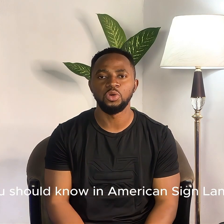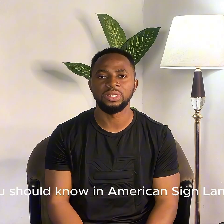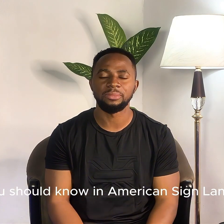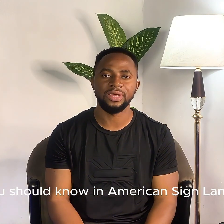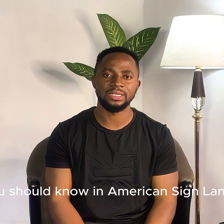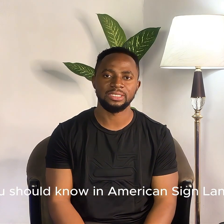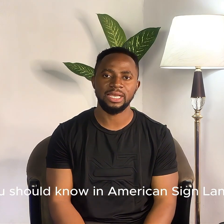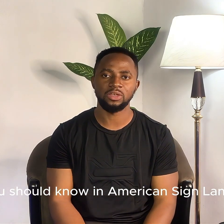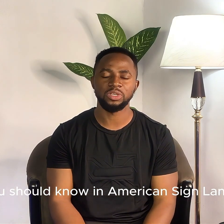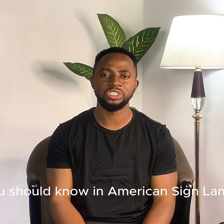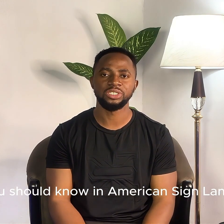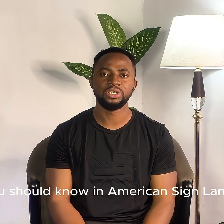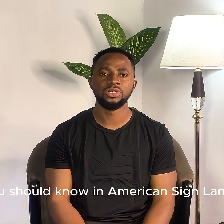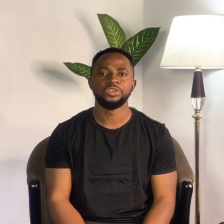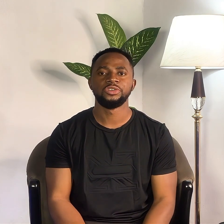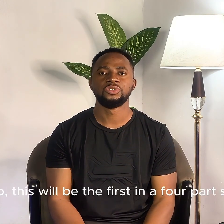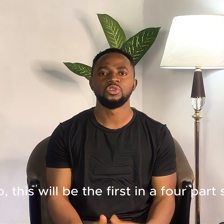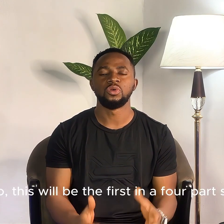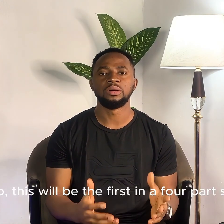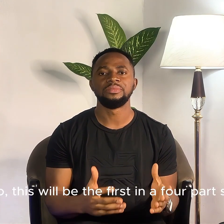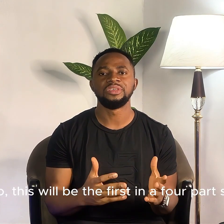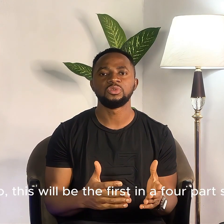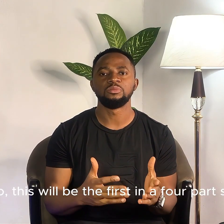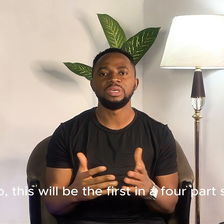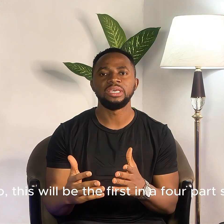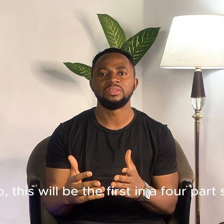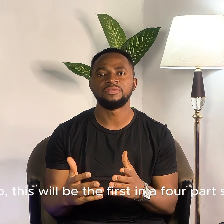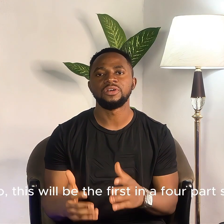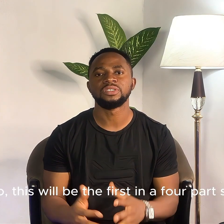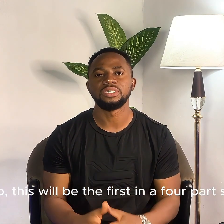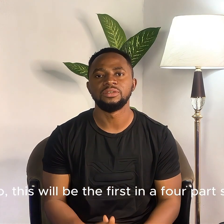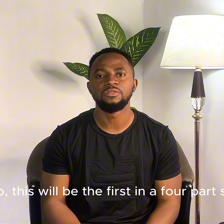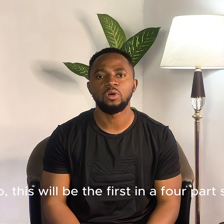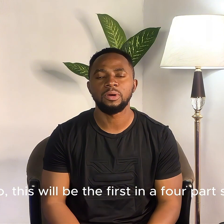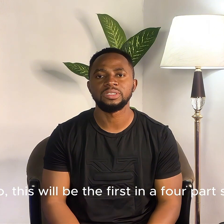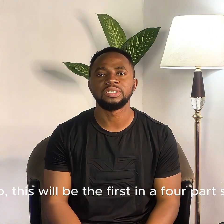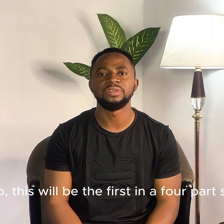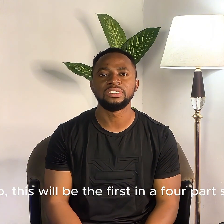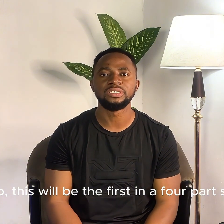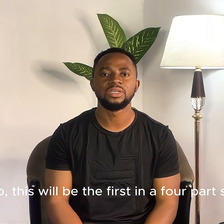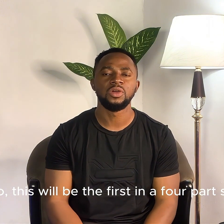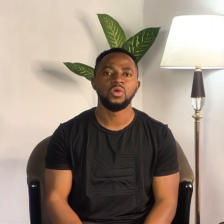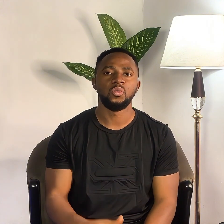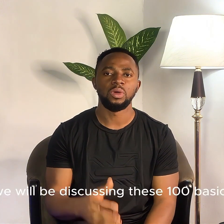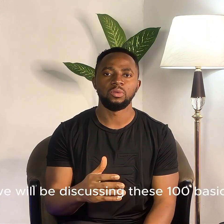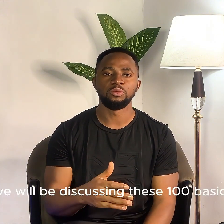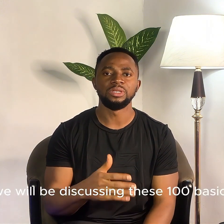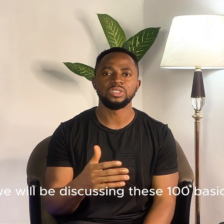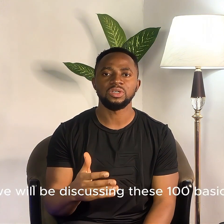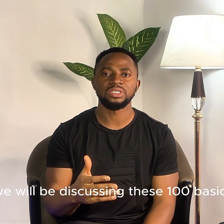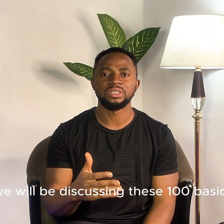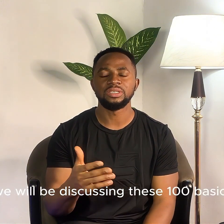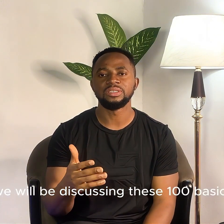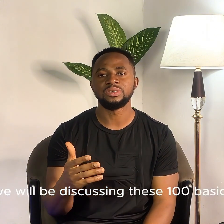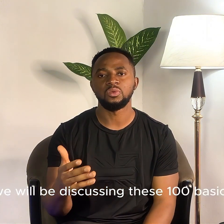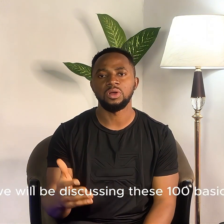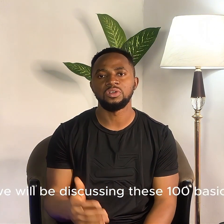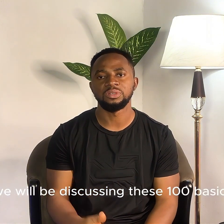in American Sign Language. So this will be the first in a 4-part series where we'll be discussing these 100